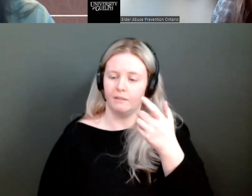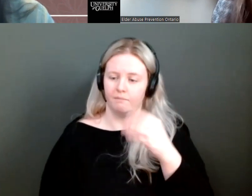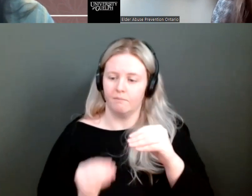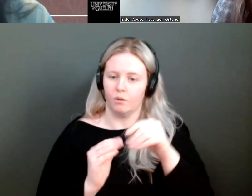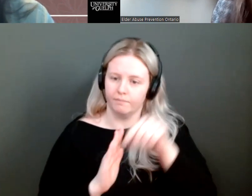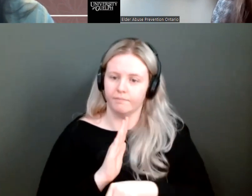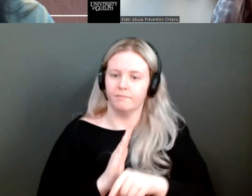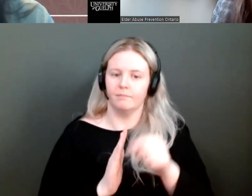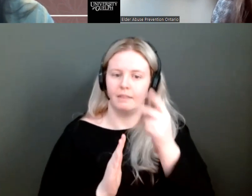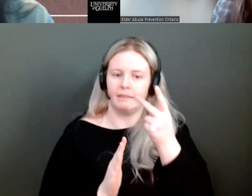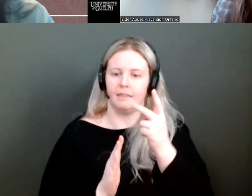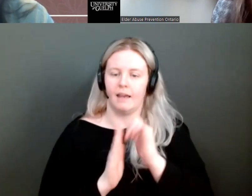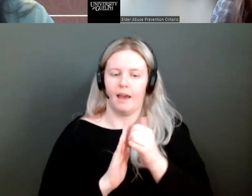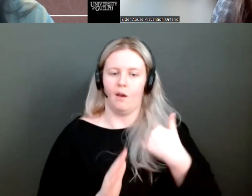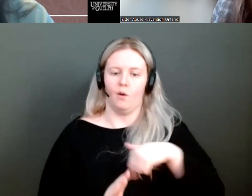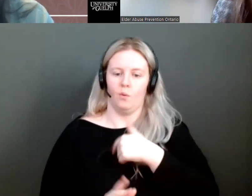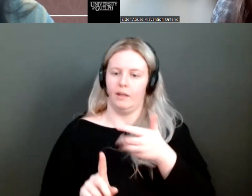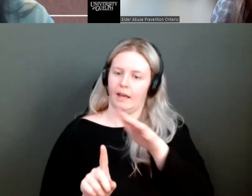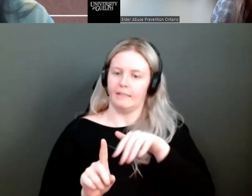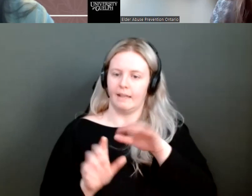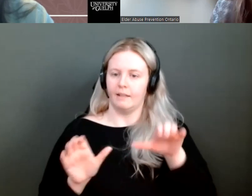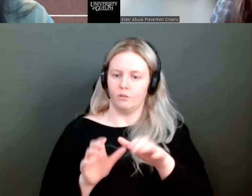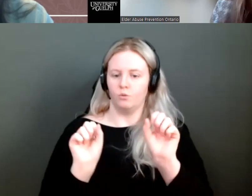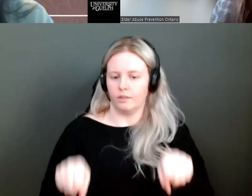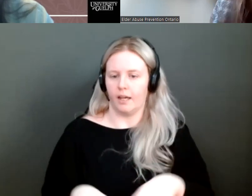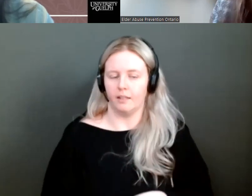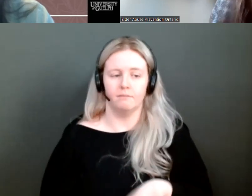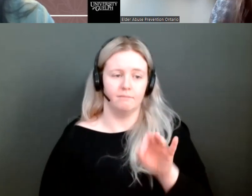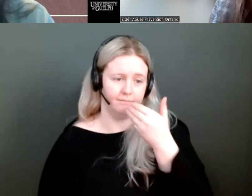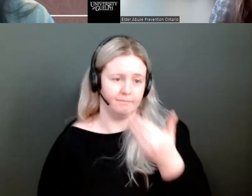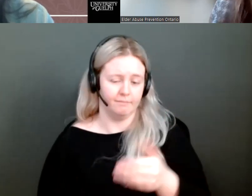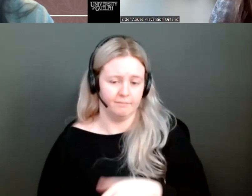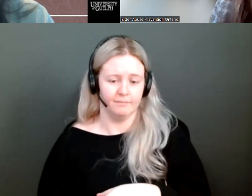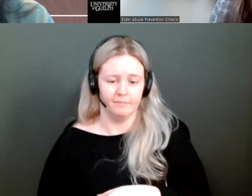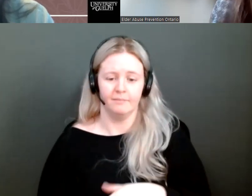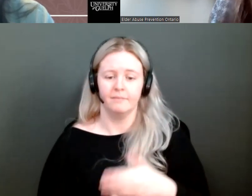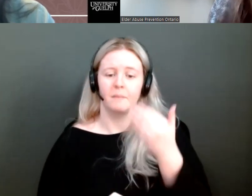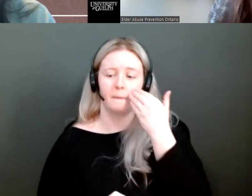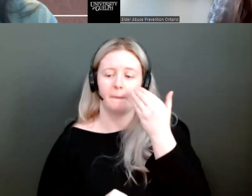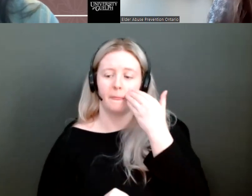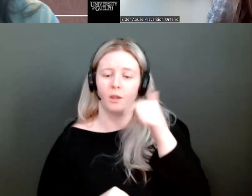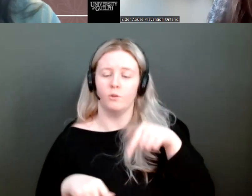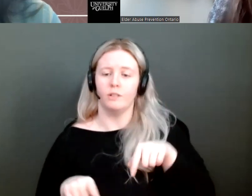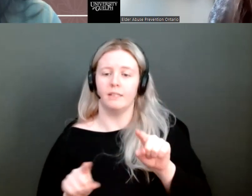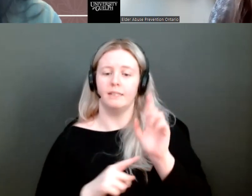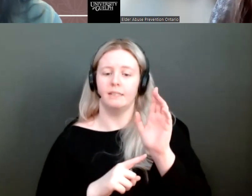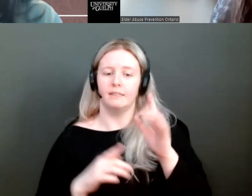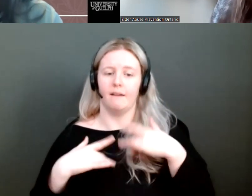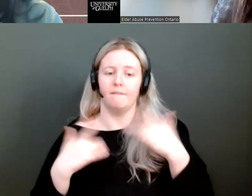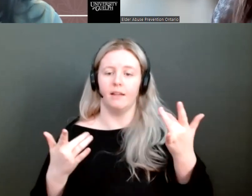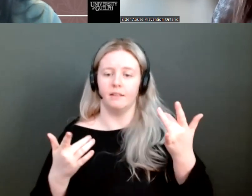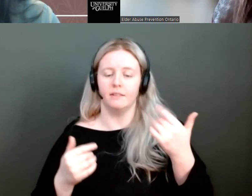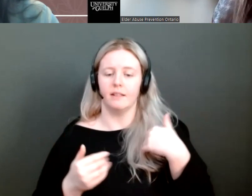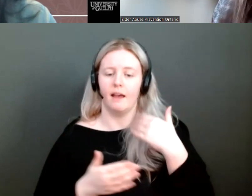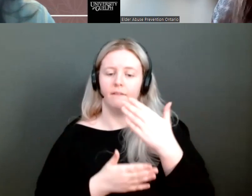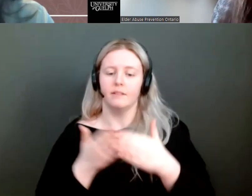and see how we can assess that. Great, thank you. And I know through our sessions today, we do have some of our